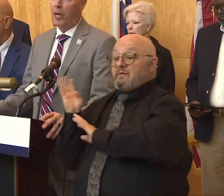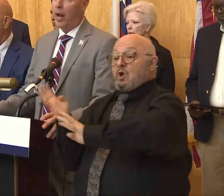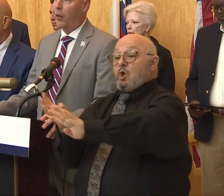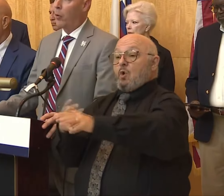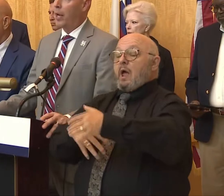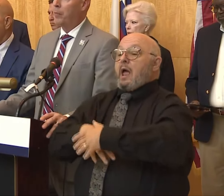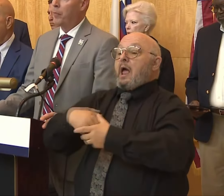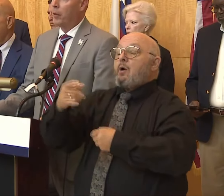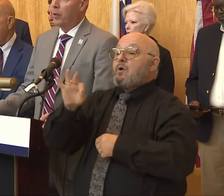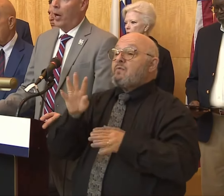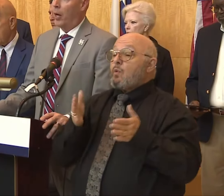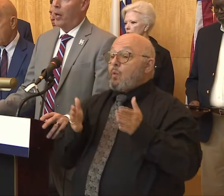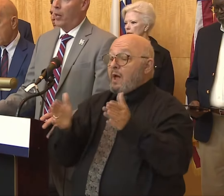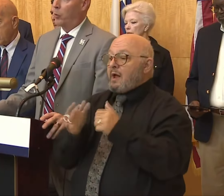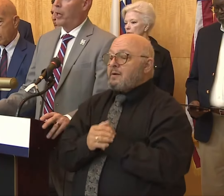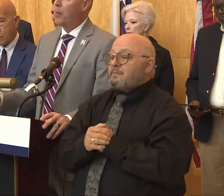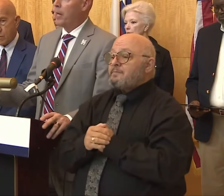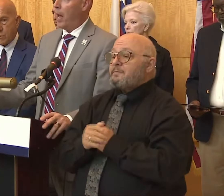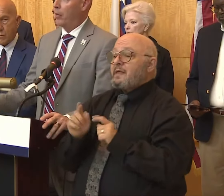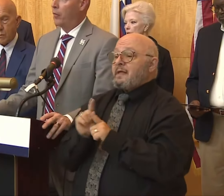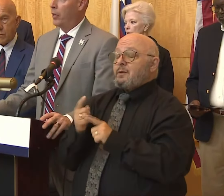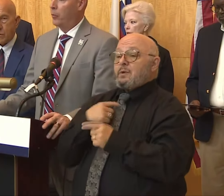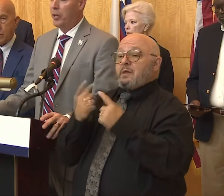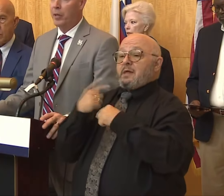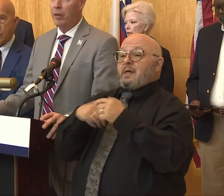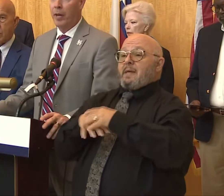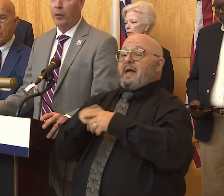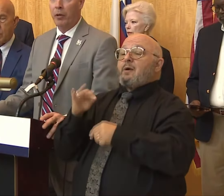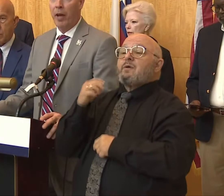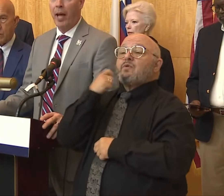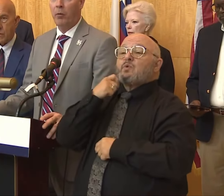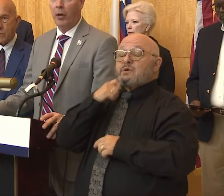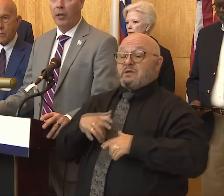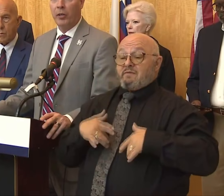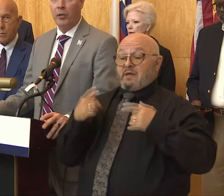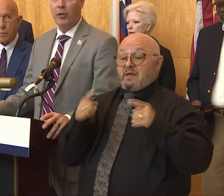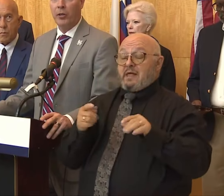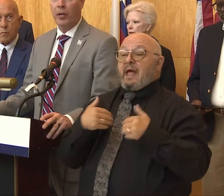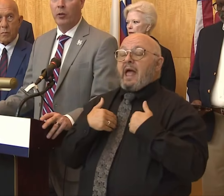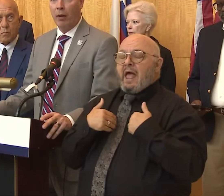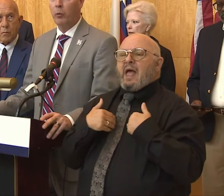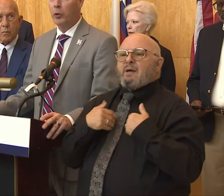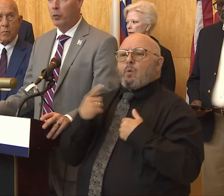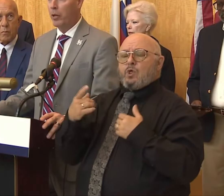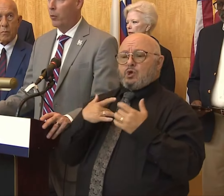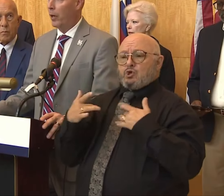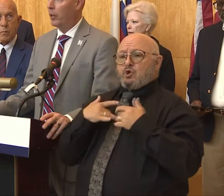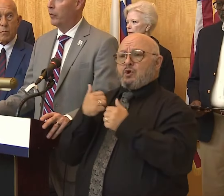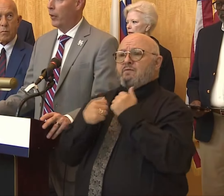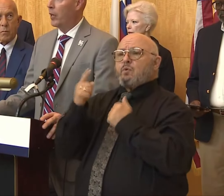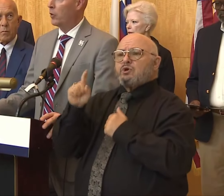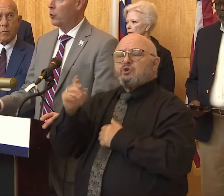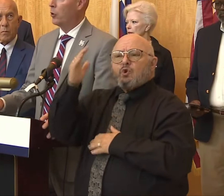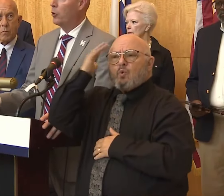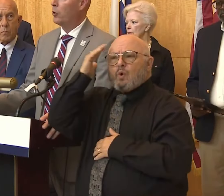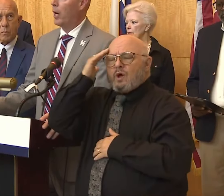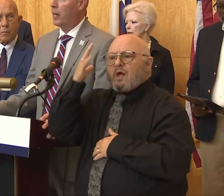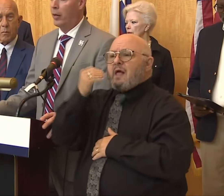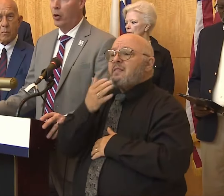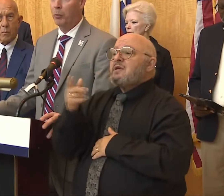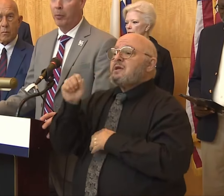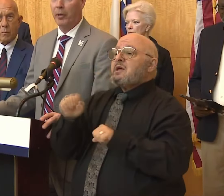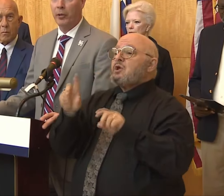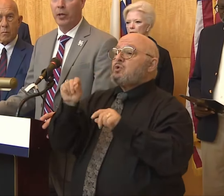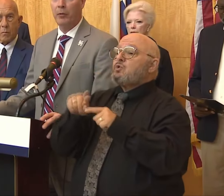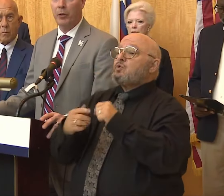and drain out of the way. As we're coming out of the recent event that we've had, one of the concerns that everyone should be aware of and the things that you can do right